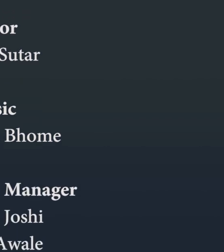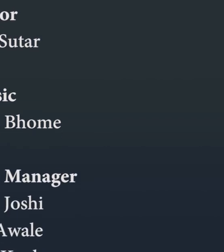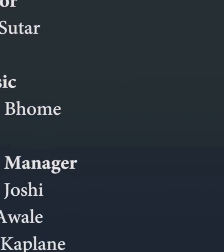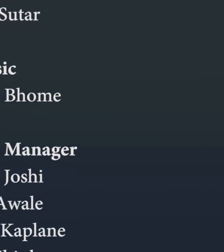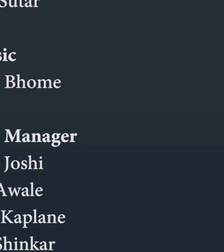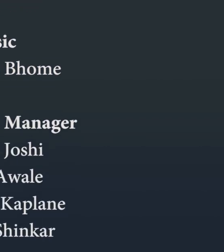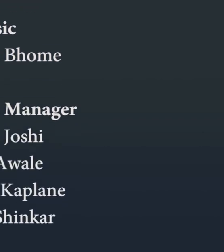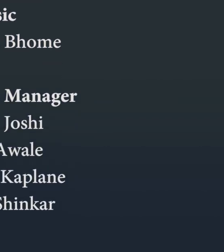Shoulder your school. Let's